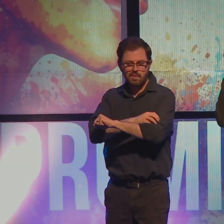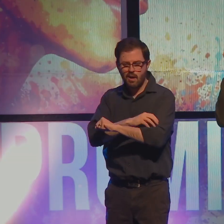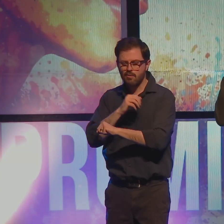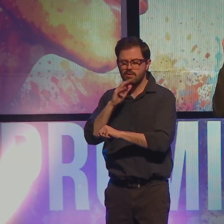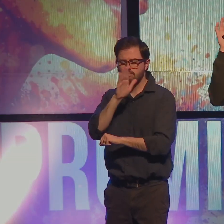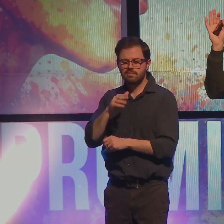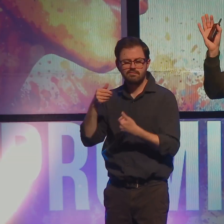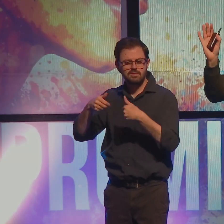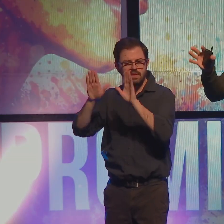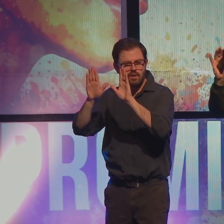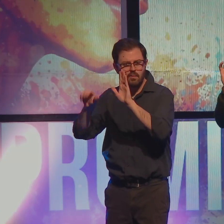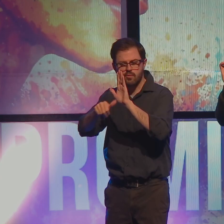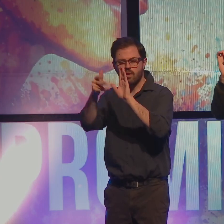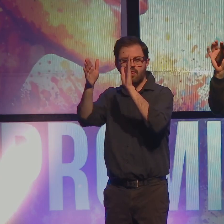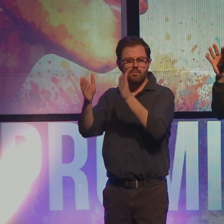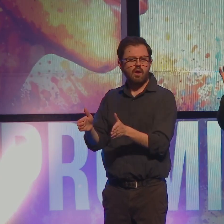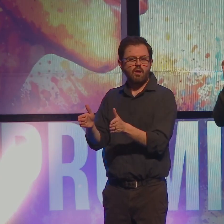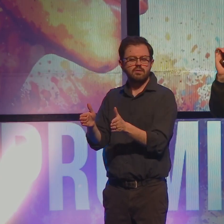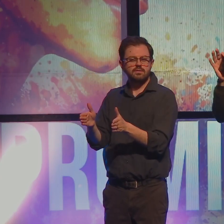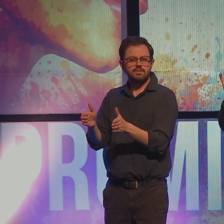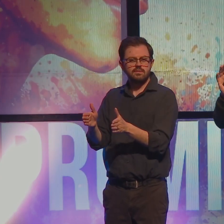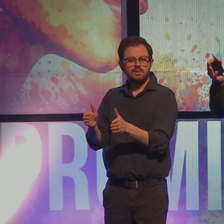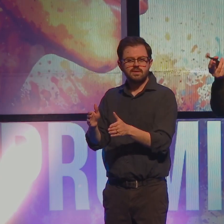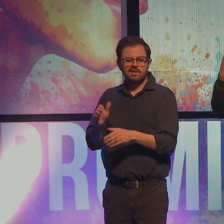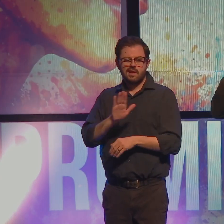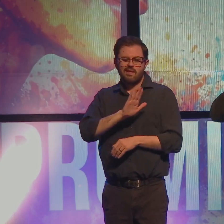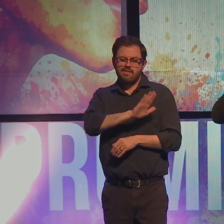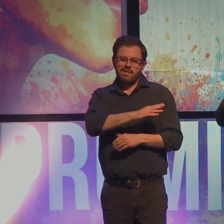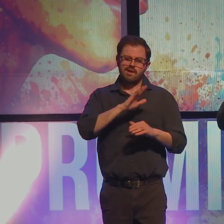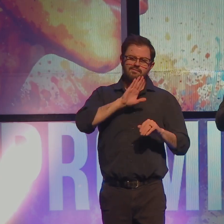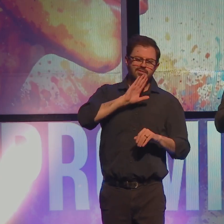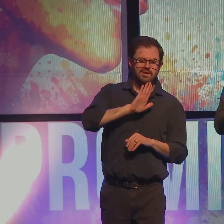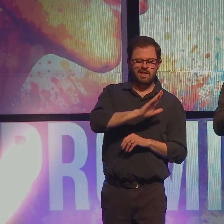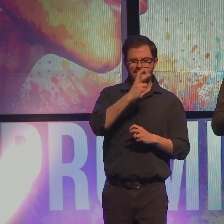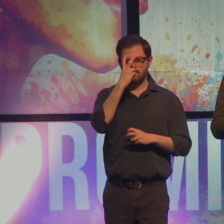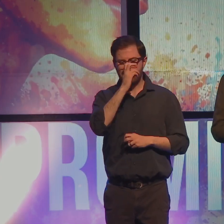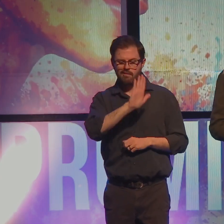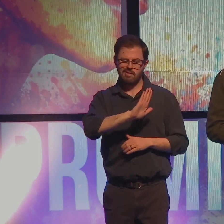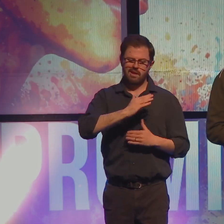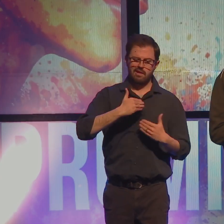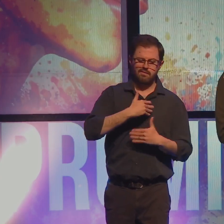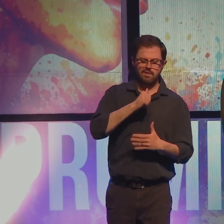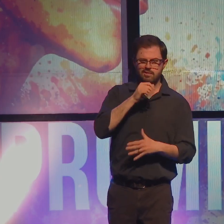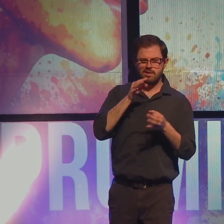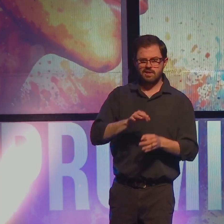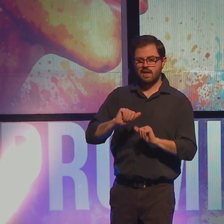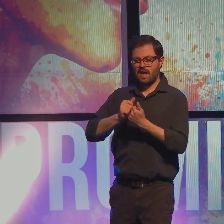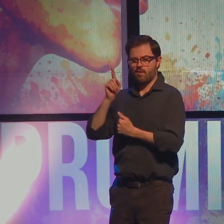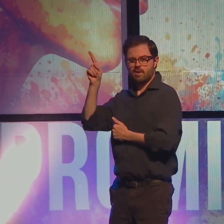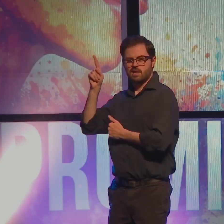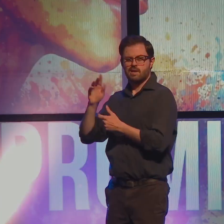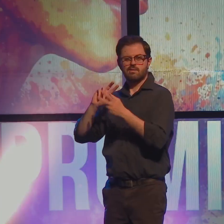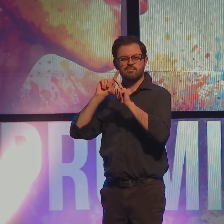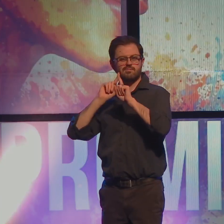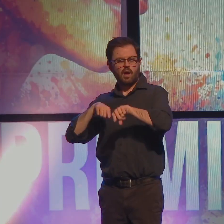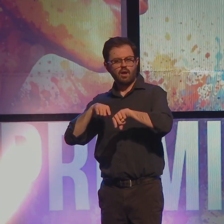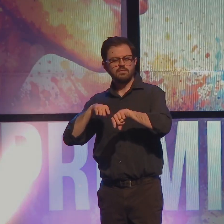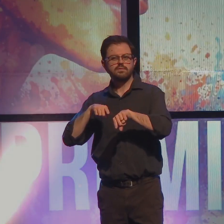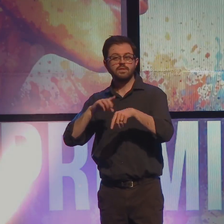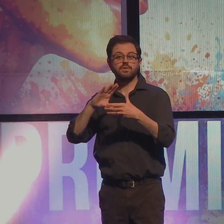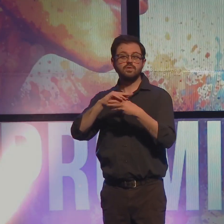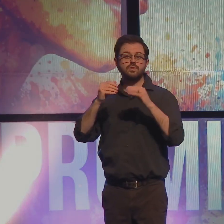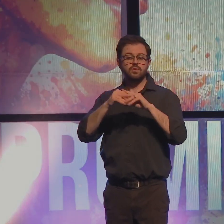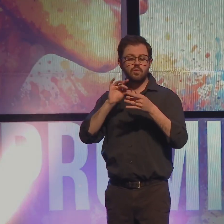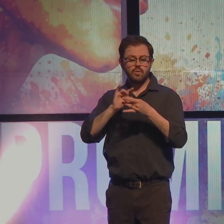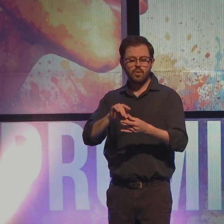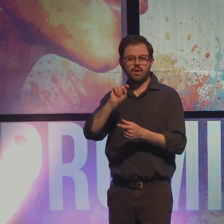to let somebody's frustrations or doubts or fears determine how he responds, right? So if we look at the story of Thomas, we